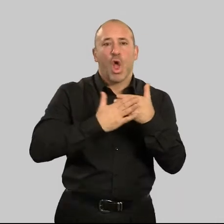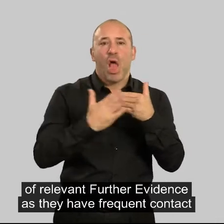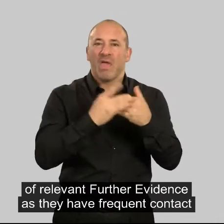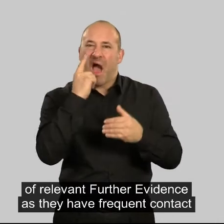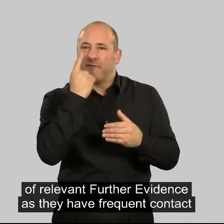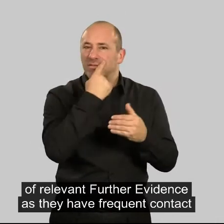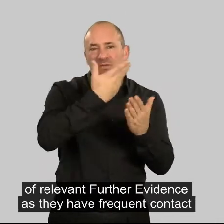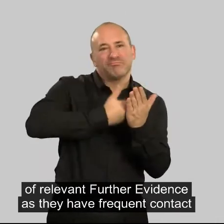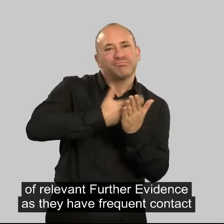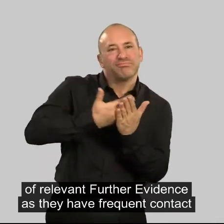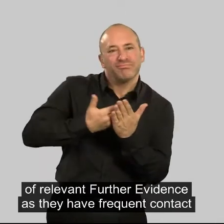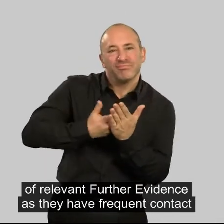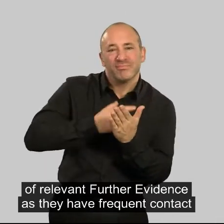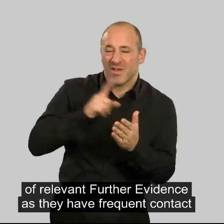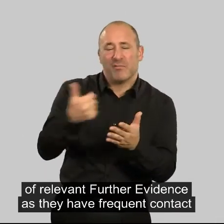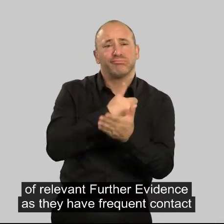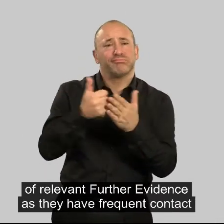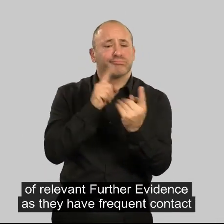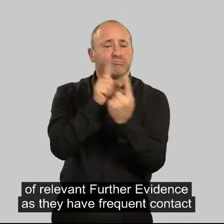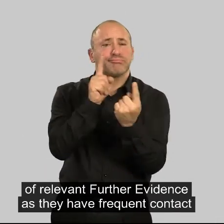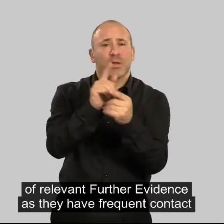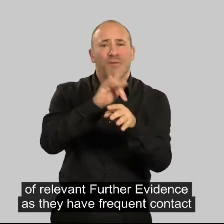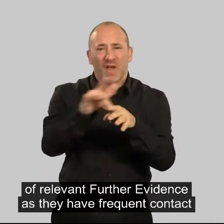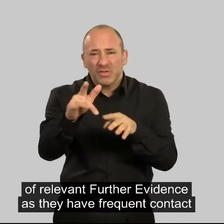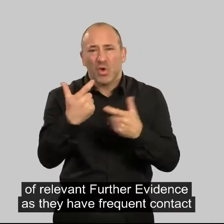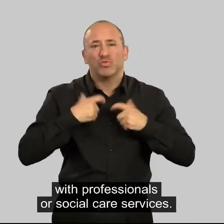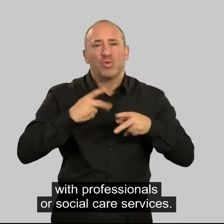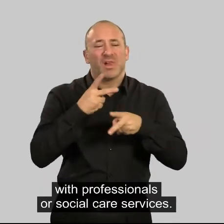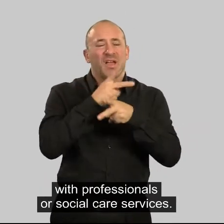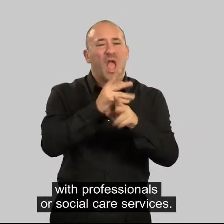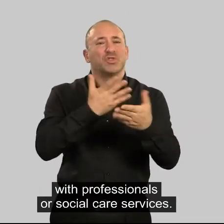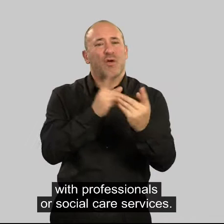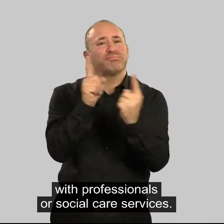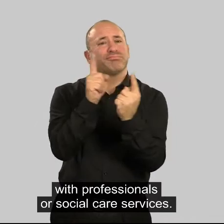frequent contact with professionals or social care services.